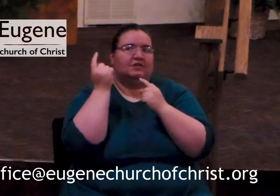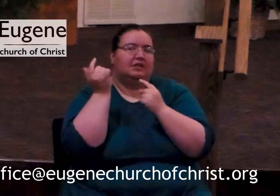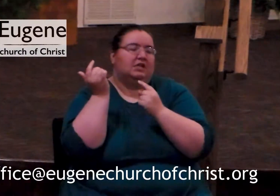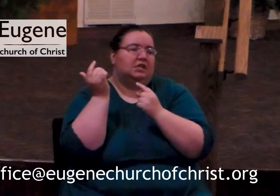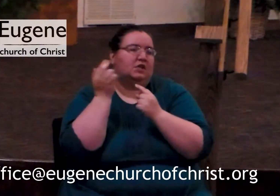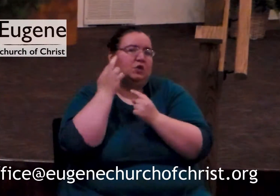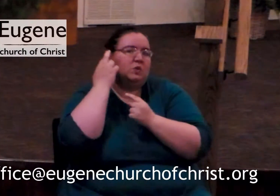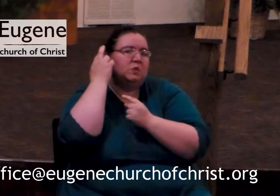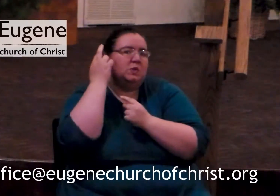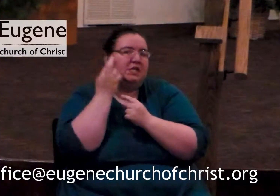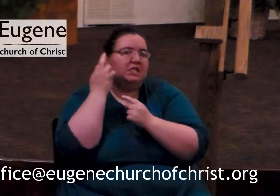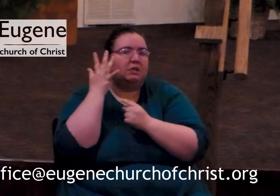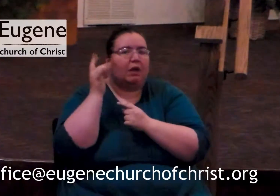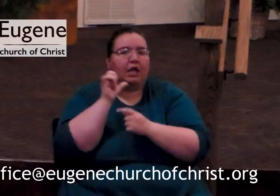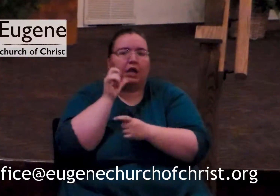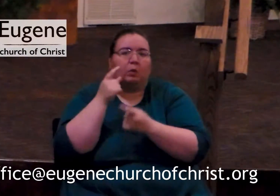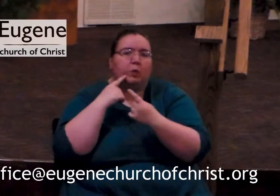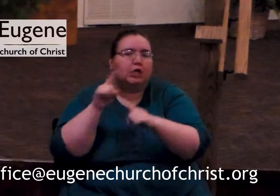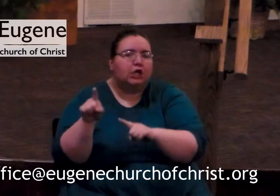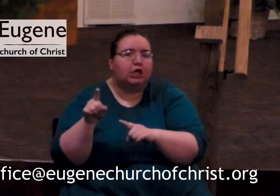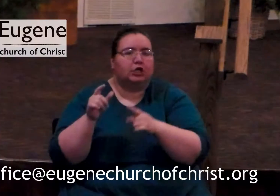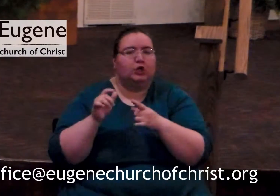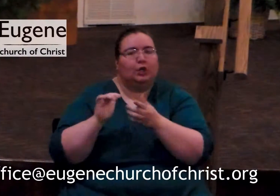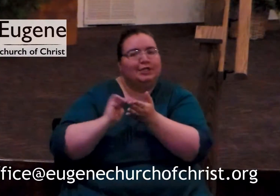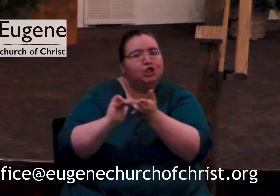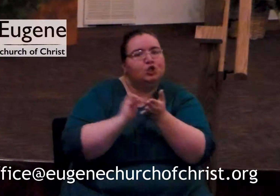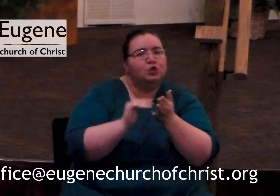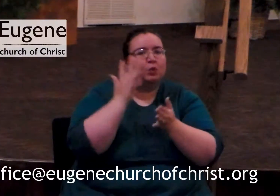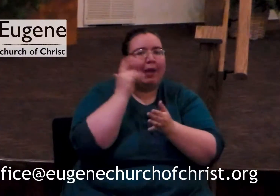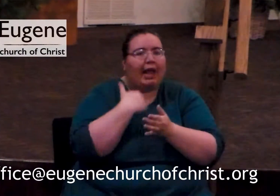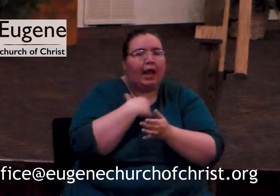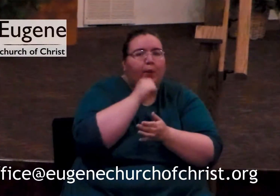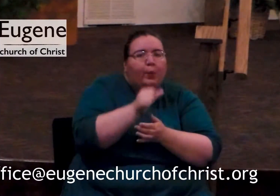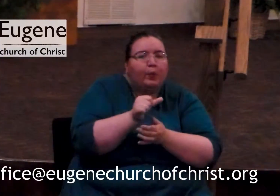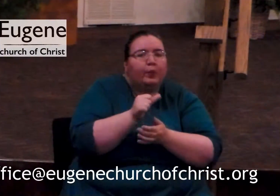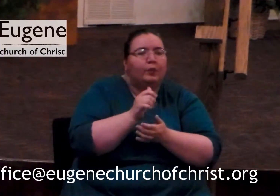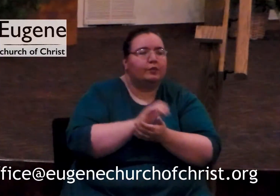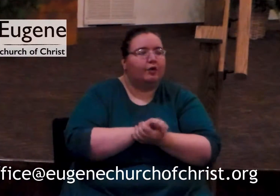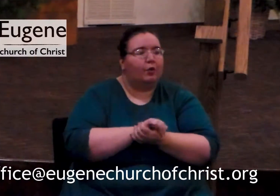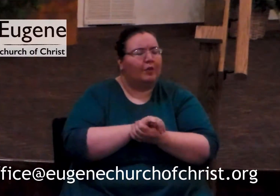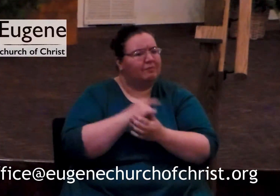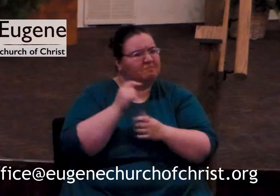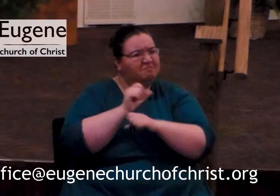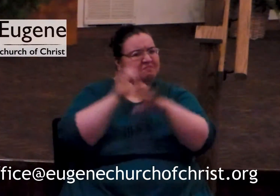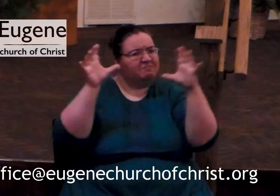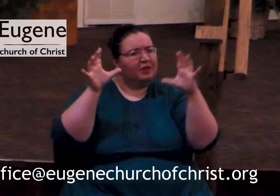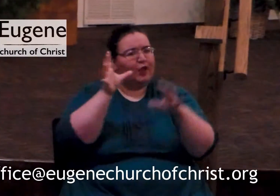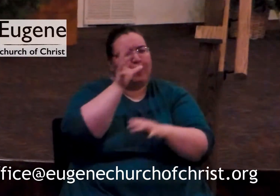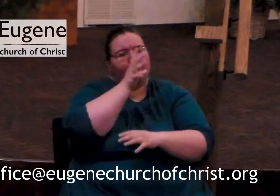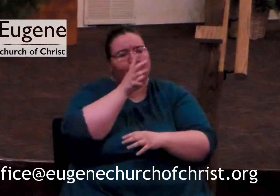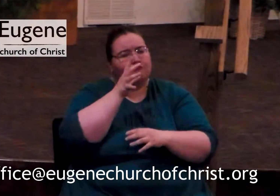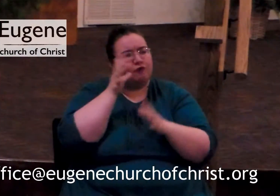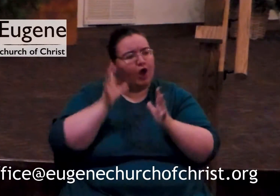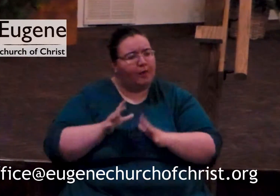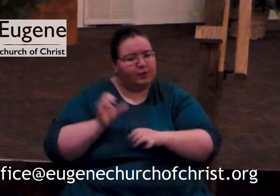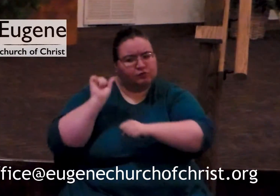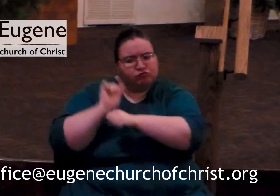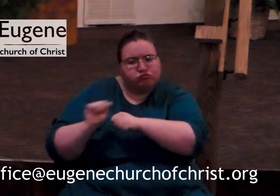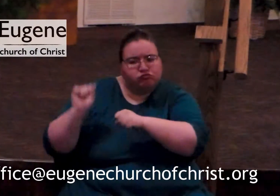the seed won't work. And I would think that the farmer who has farmed that land for years and years probably knows a little more